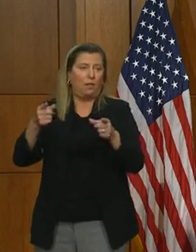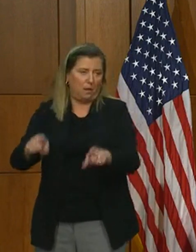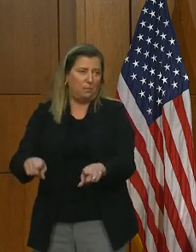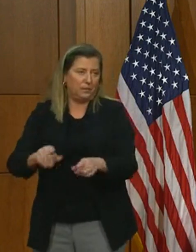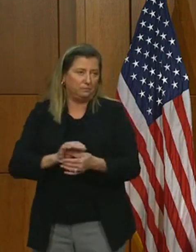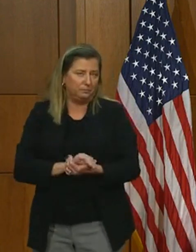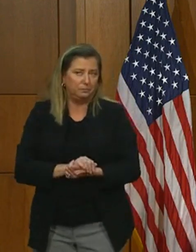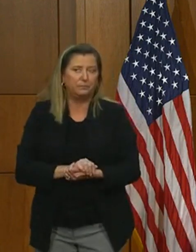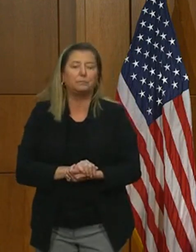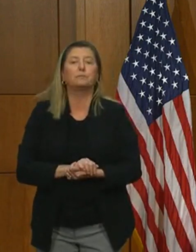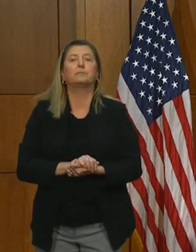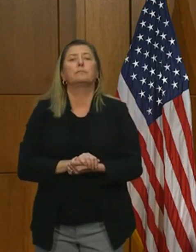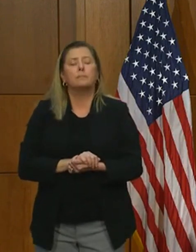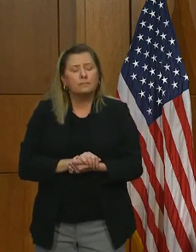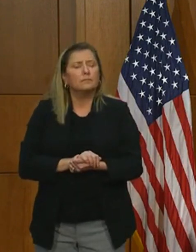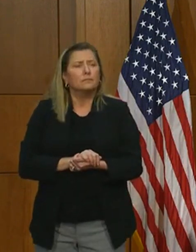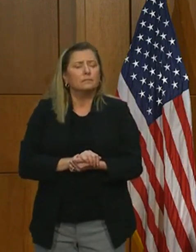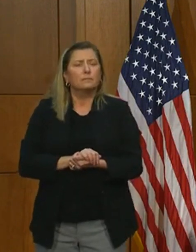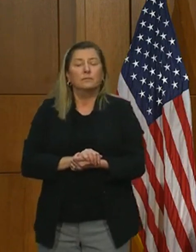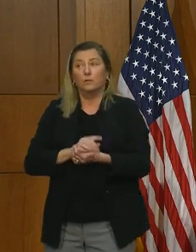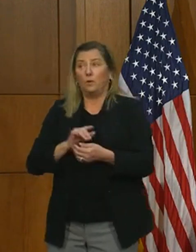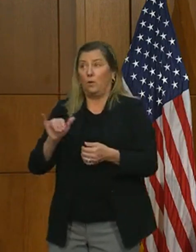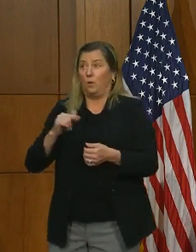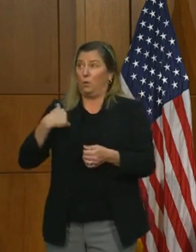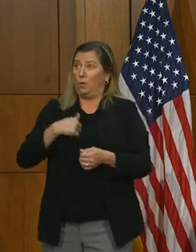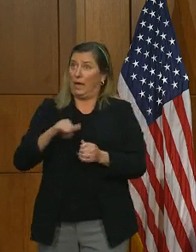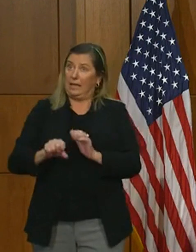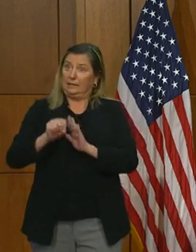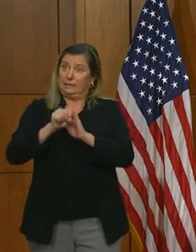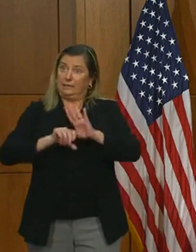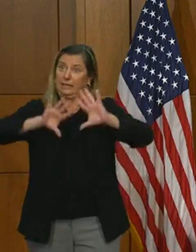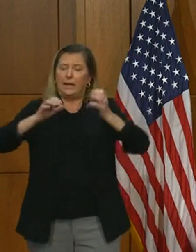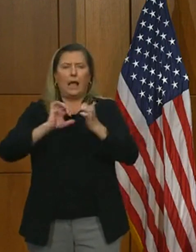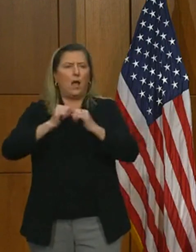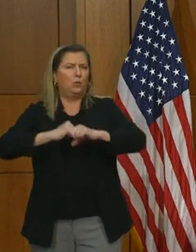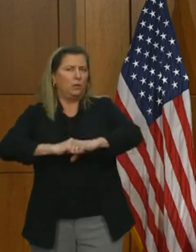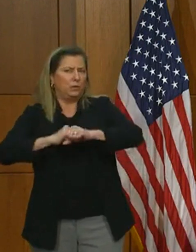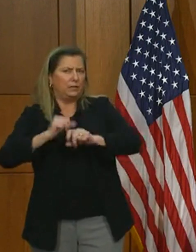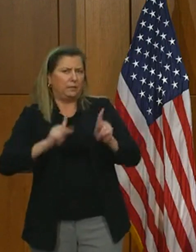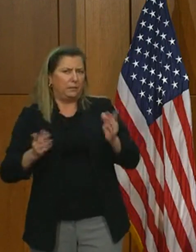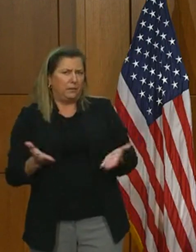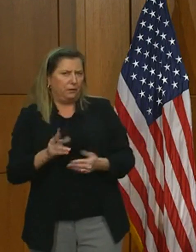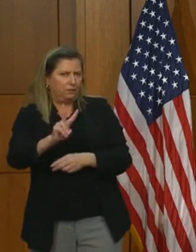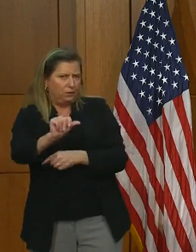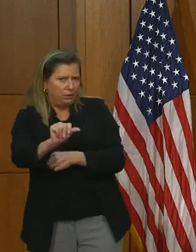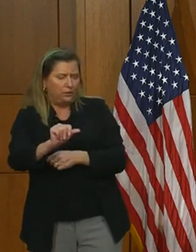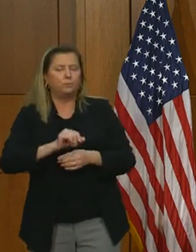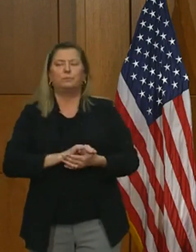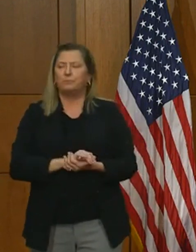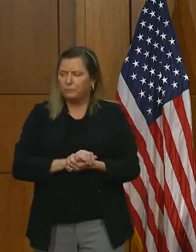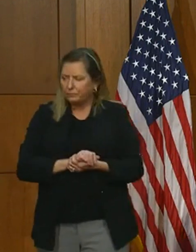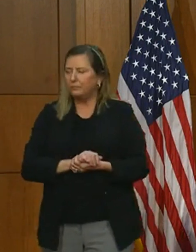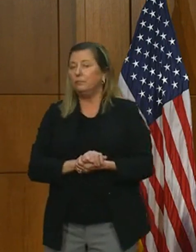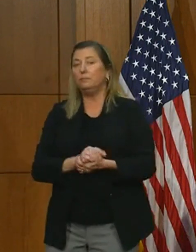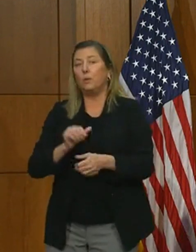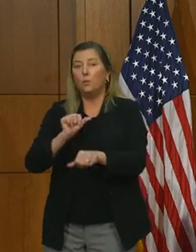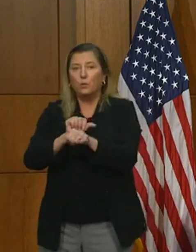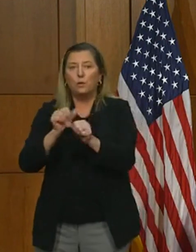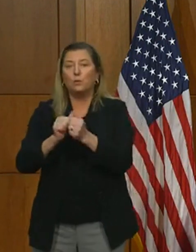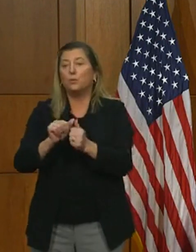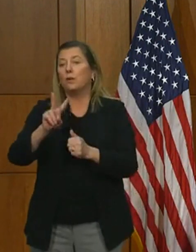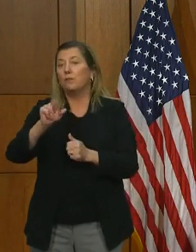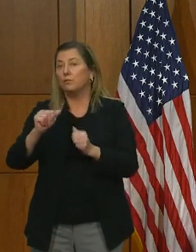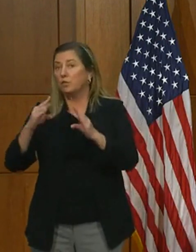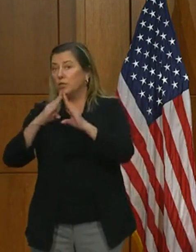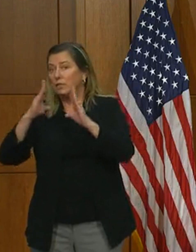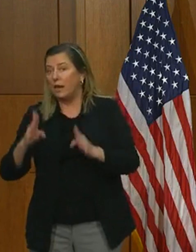the steps that we are taking as a Commonwealth to protect Virginians. We've worked with Virginia Housing, the